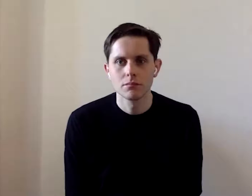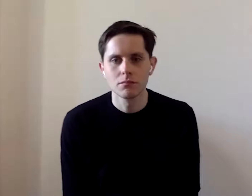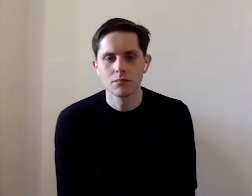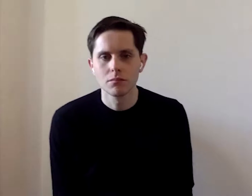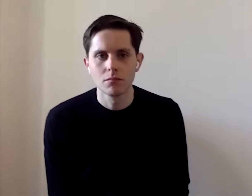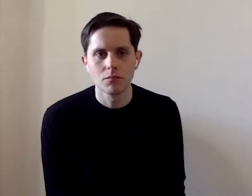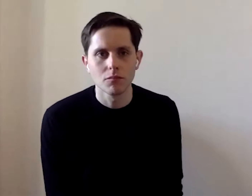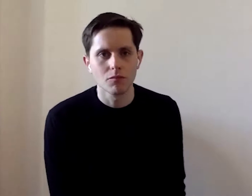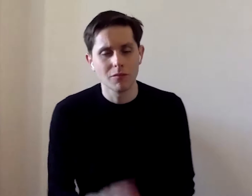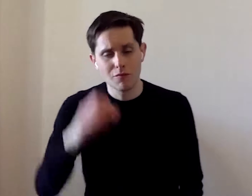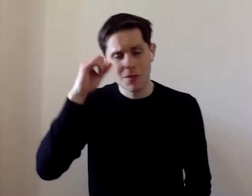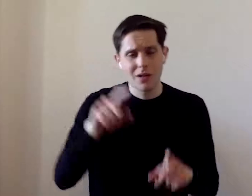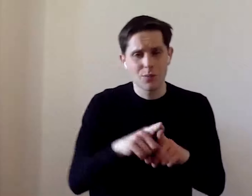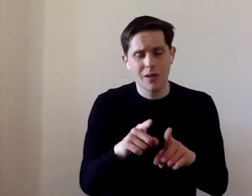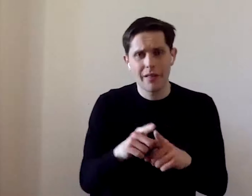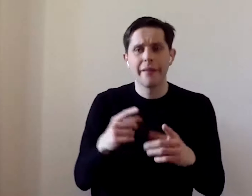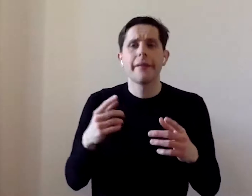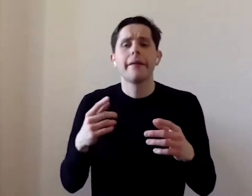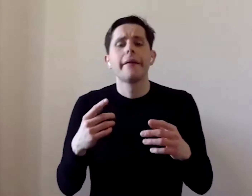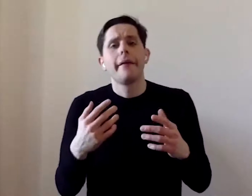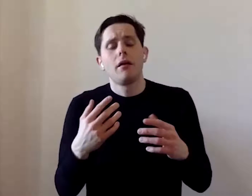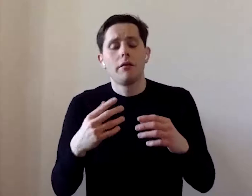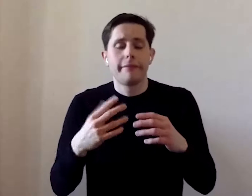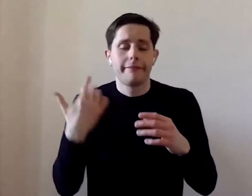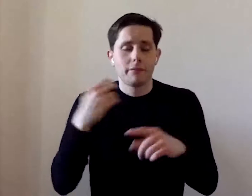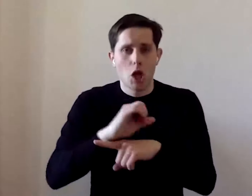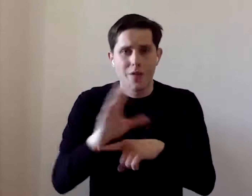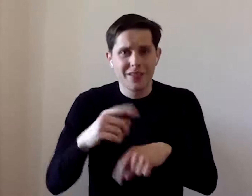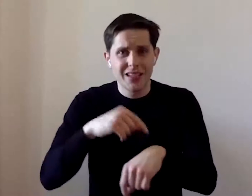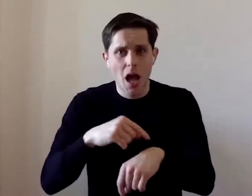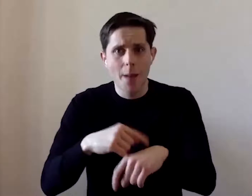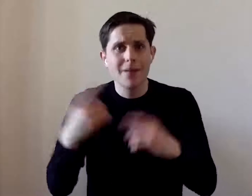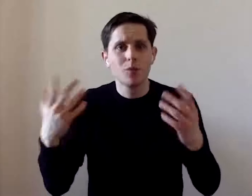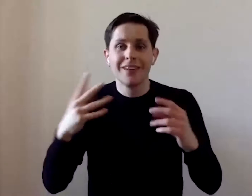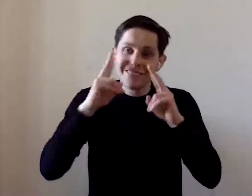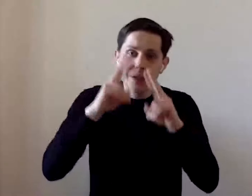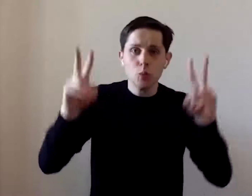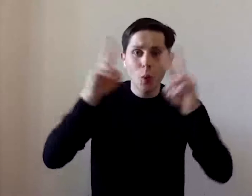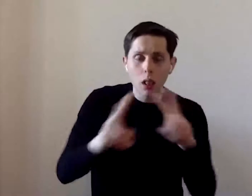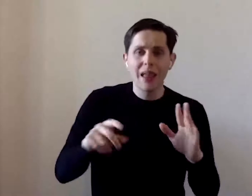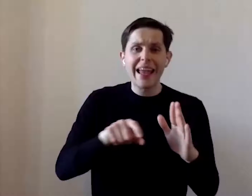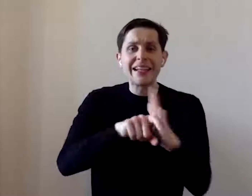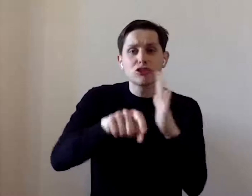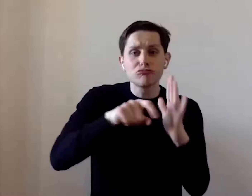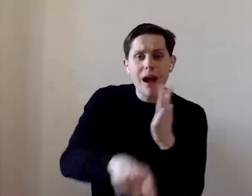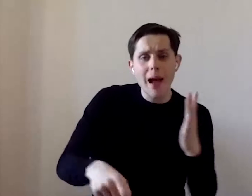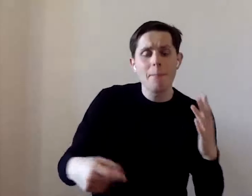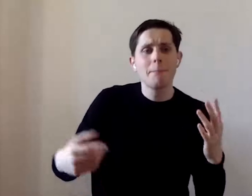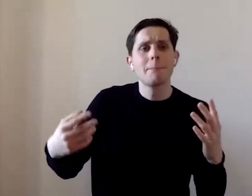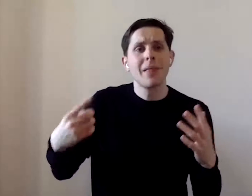lot of architecture practices when they didn't have new buildings to talk about, they got new visuals of things and everything